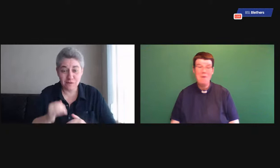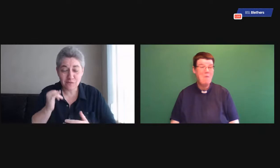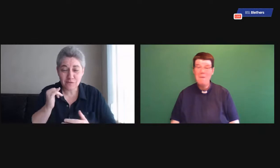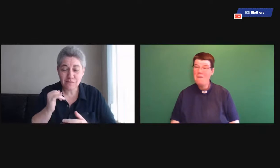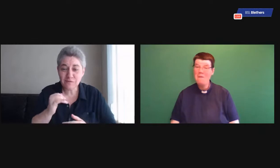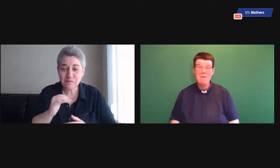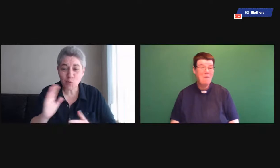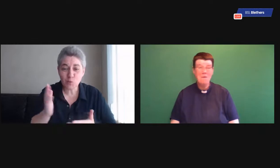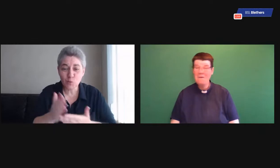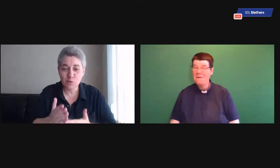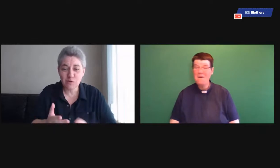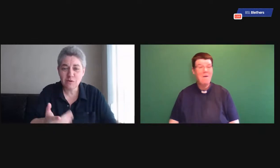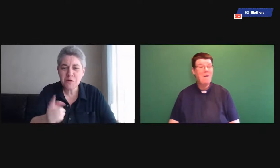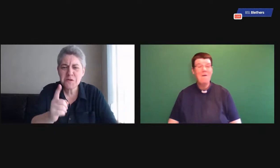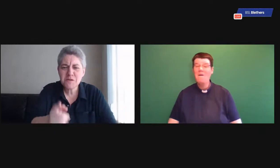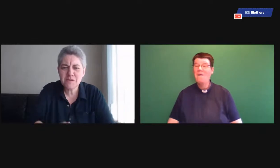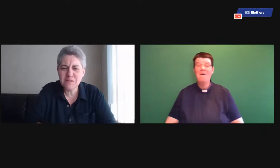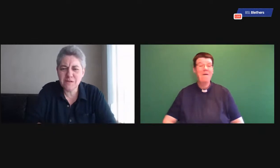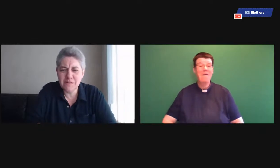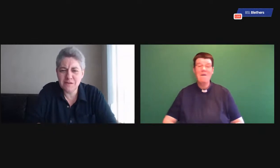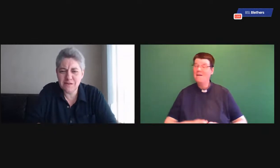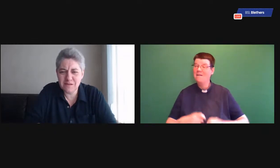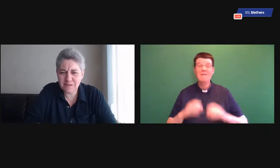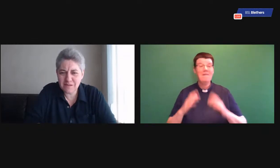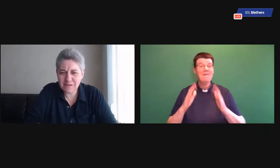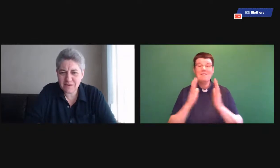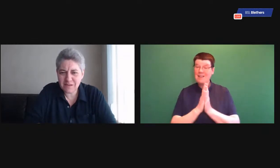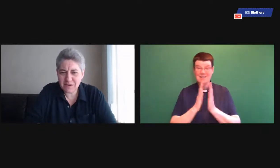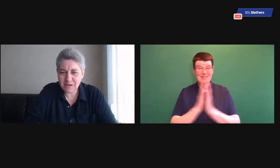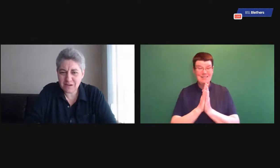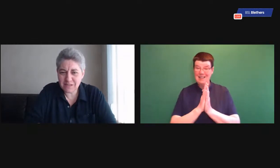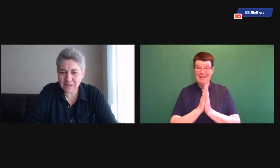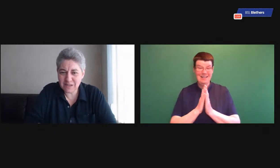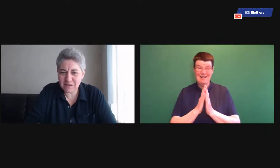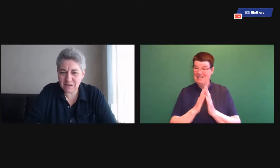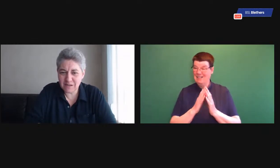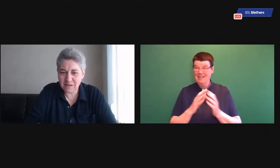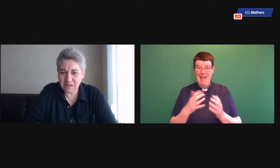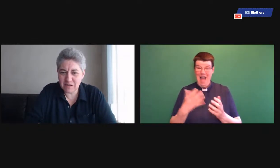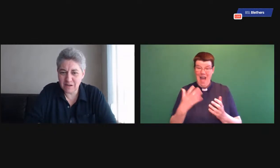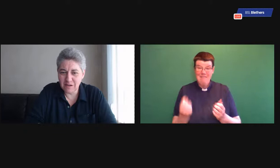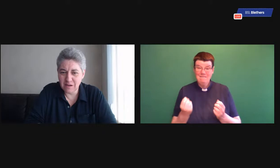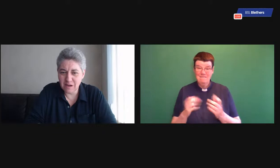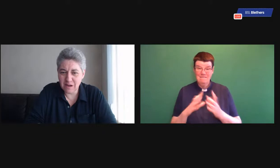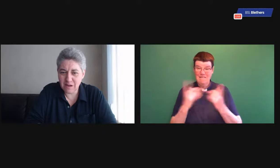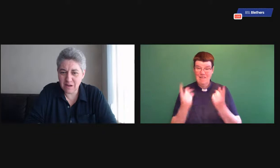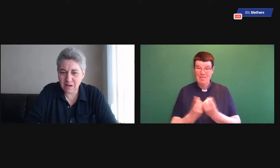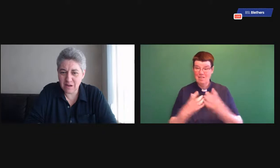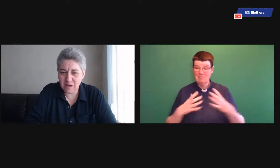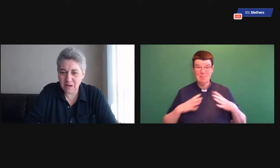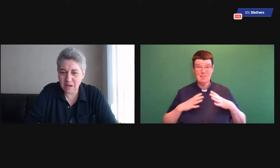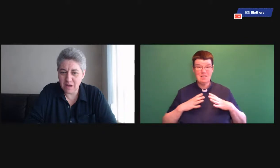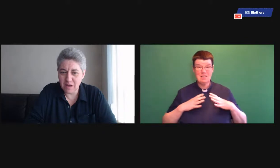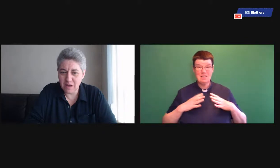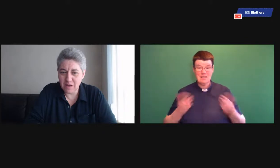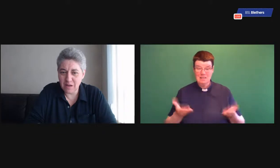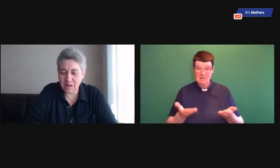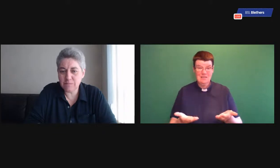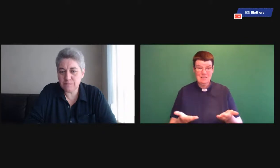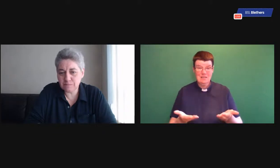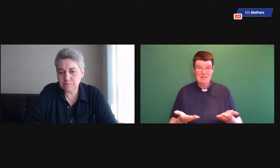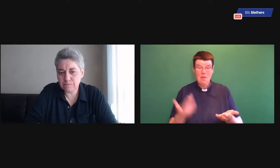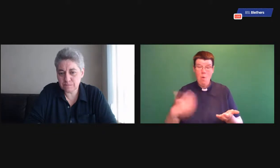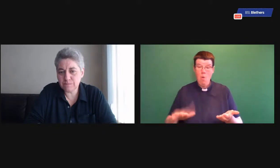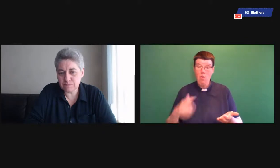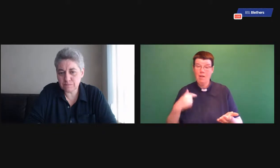the busiest day for a minister is on a Sunday. It's not true, Mary. No, a Sunday is